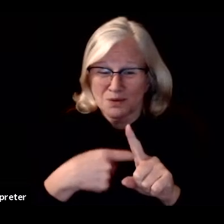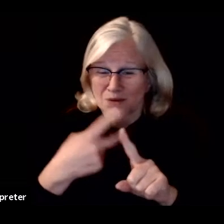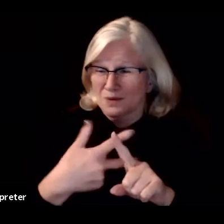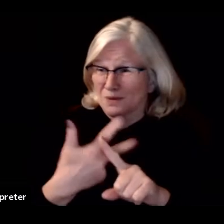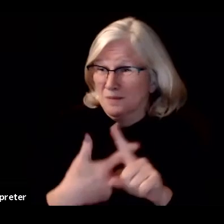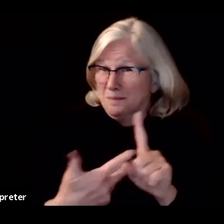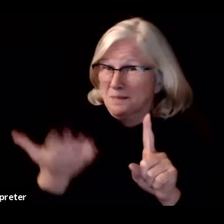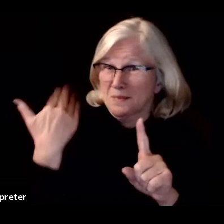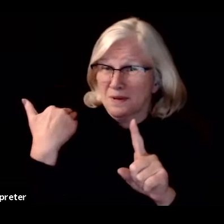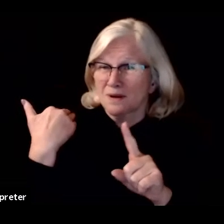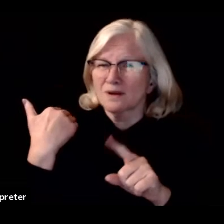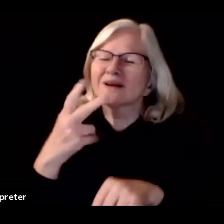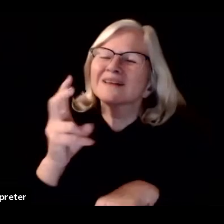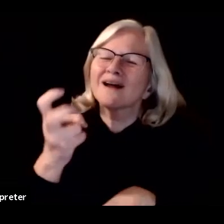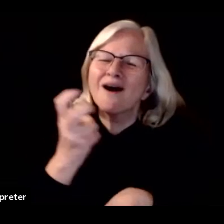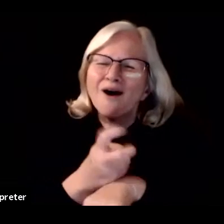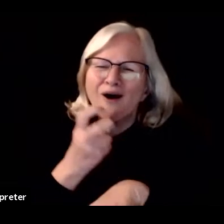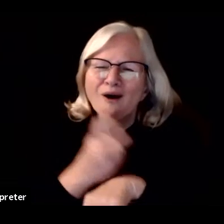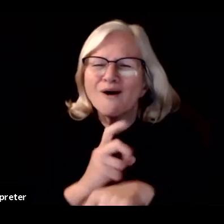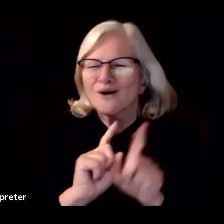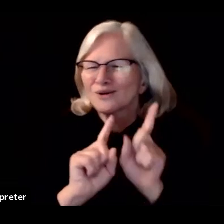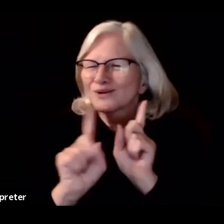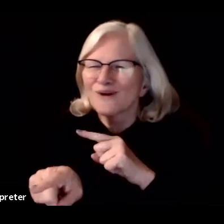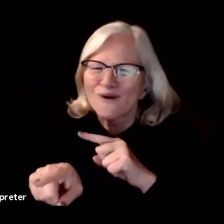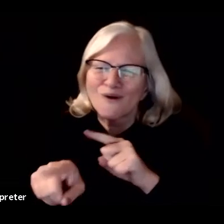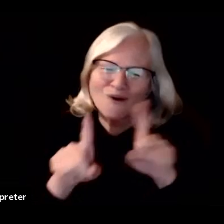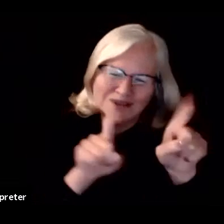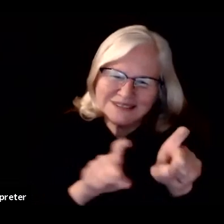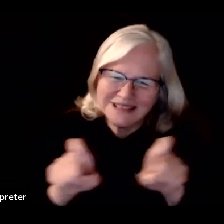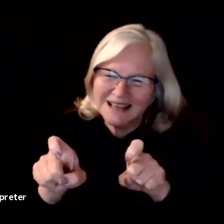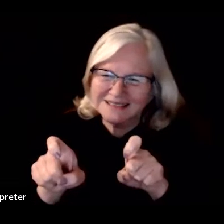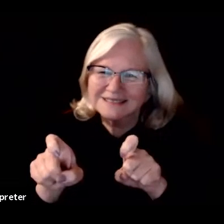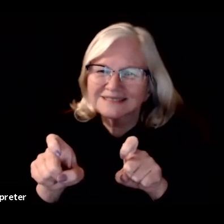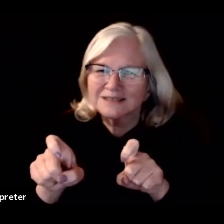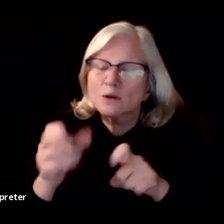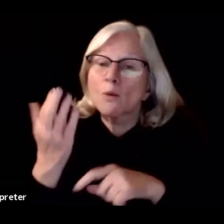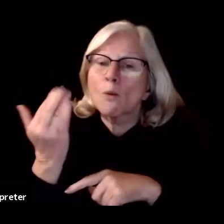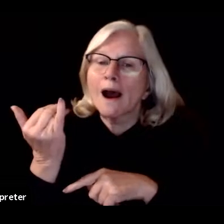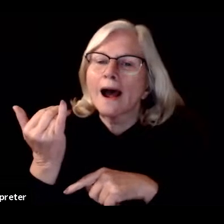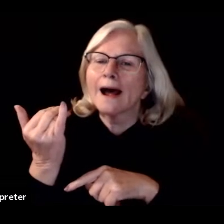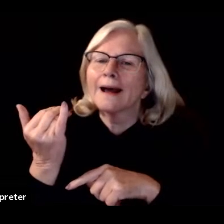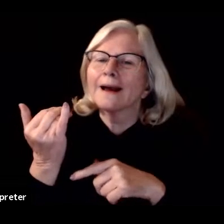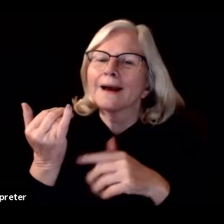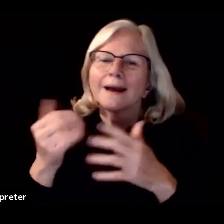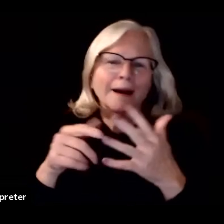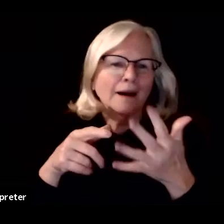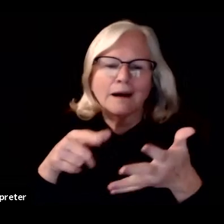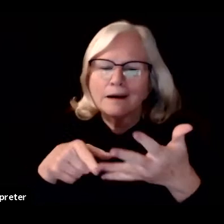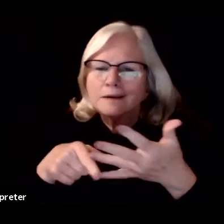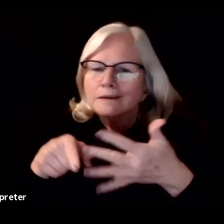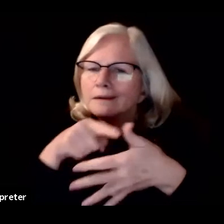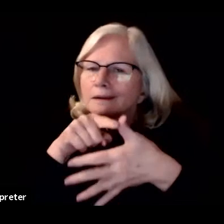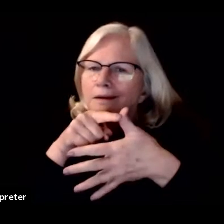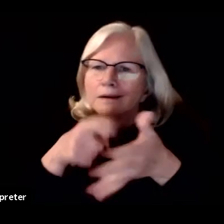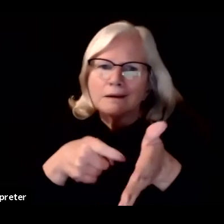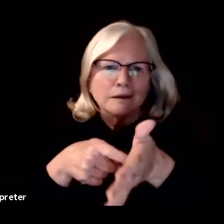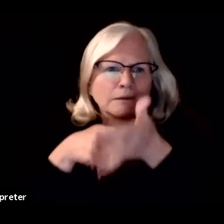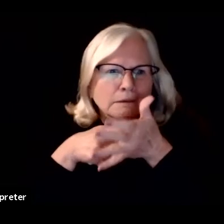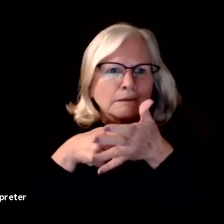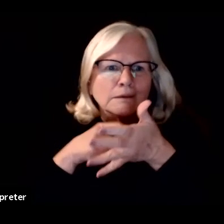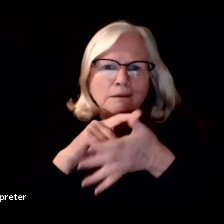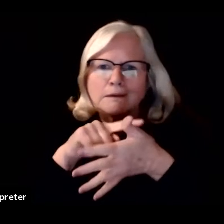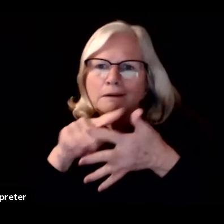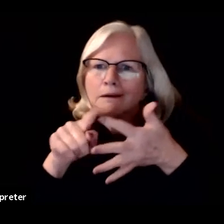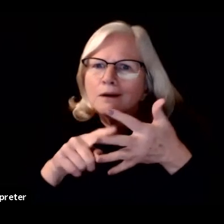supplies. There were differences in approach and differences in criteria, often taking multiple attempts